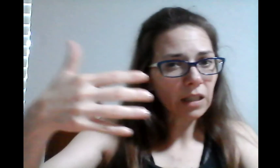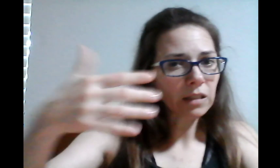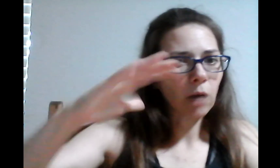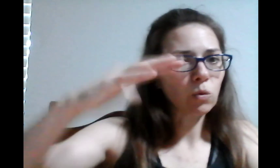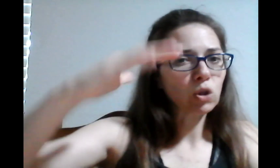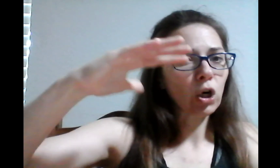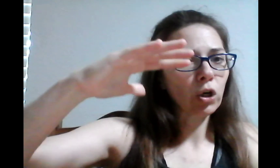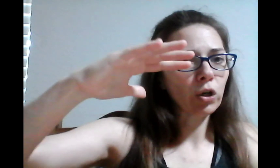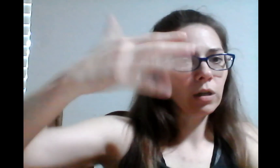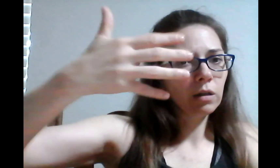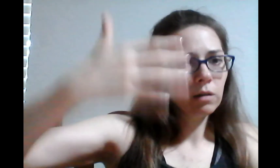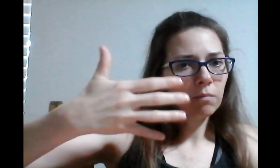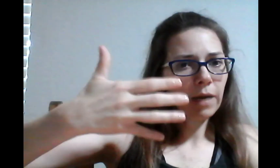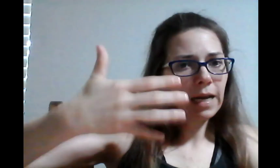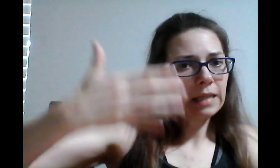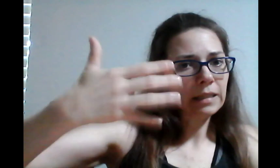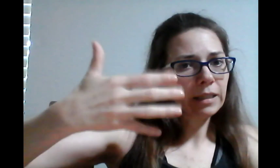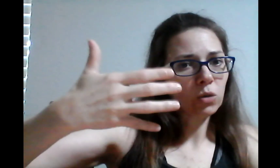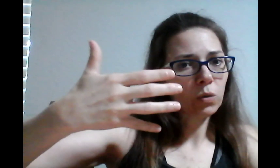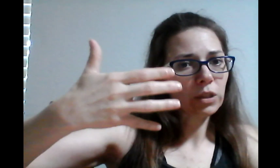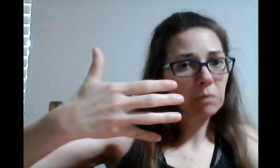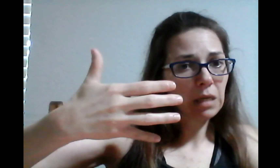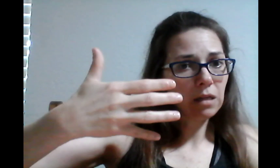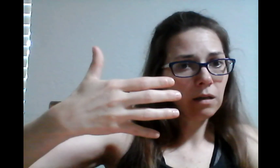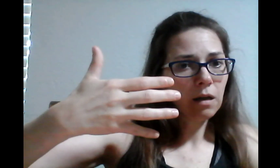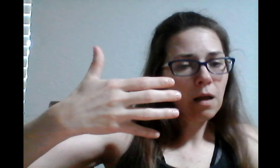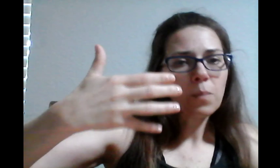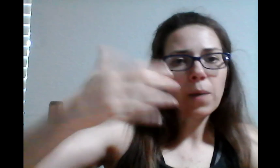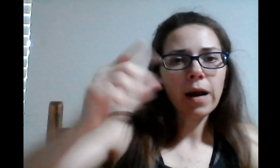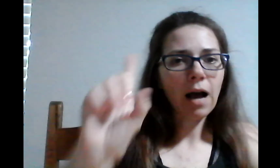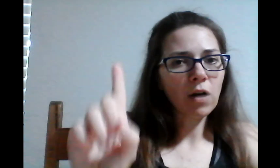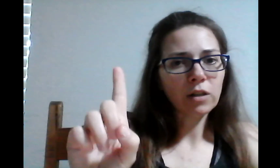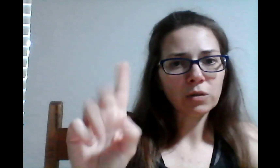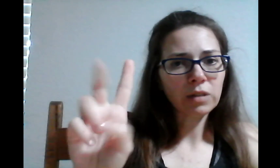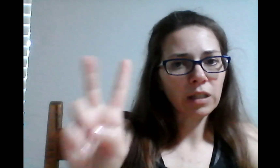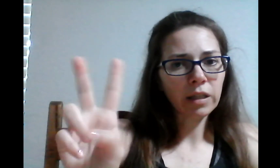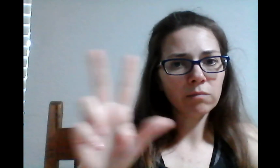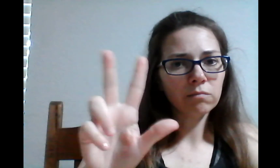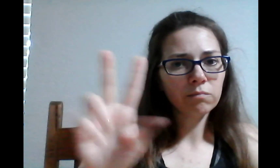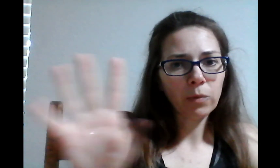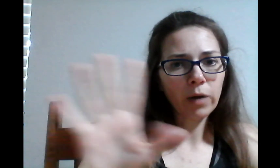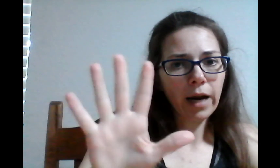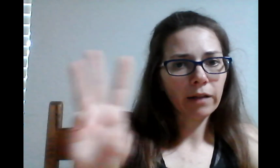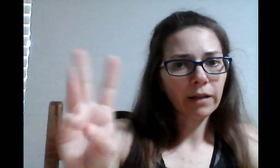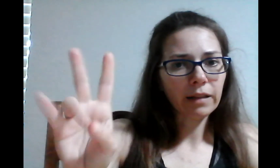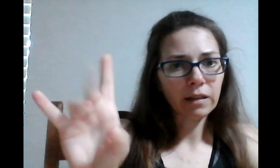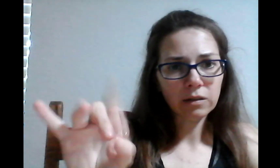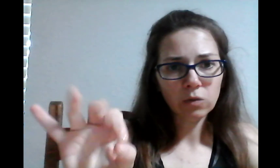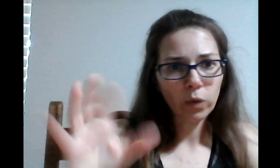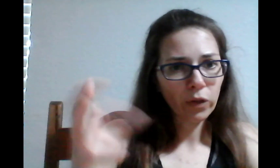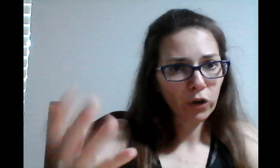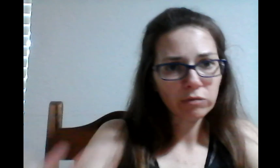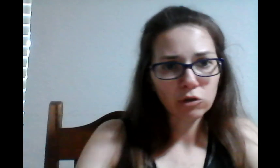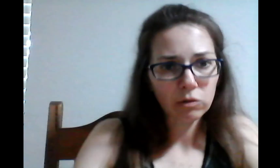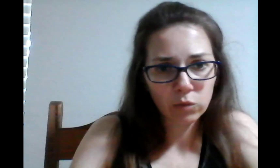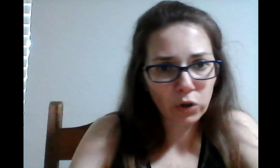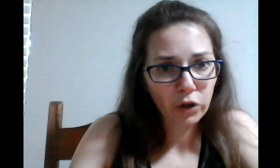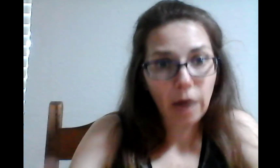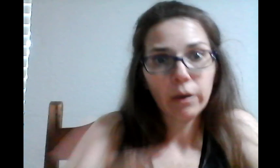I will turn my hand in towards me. But I've also seen it people counting like this when they're counting